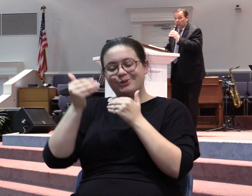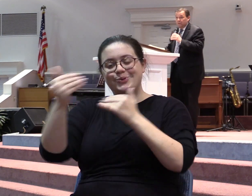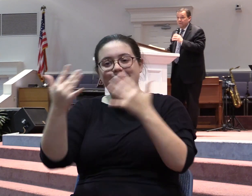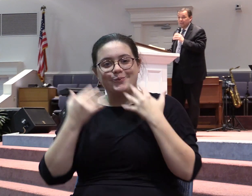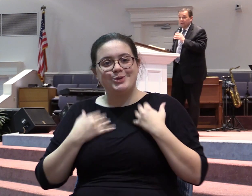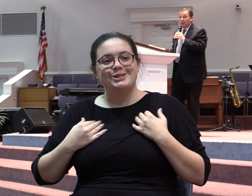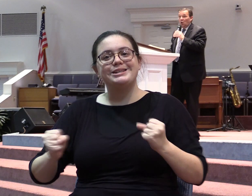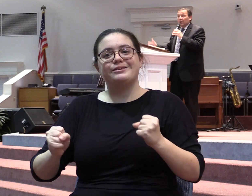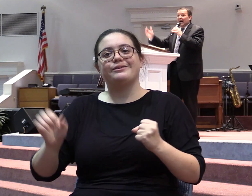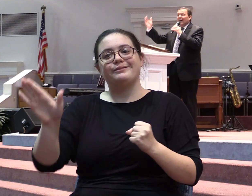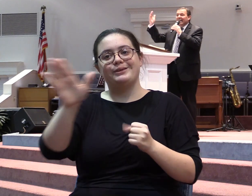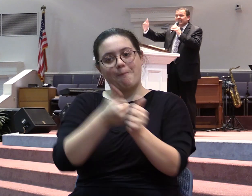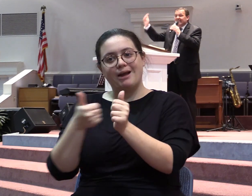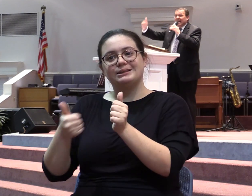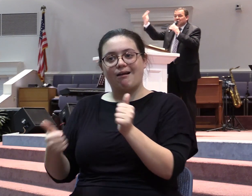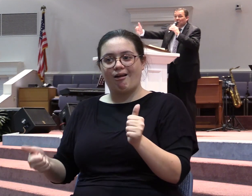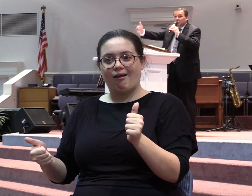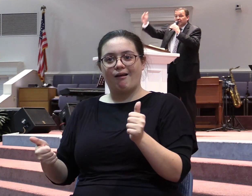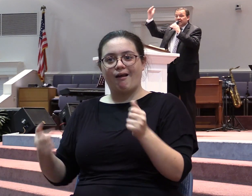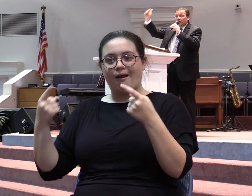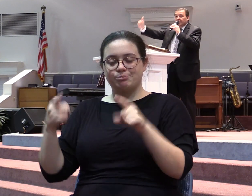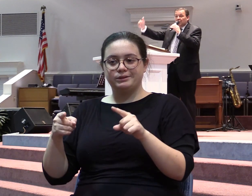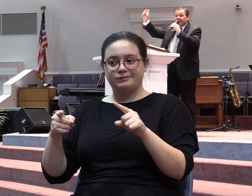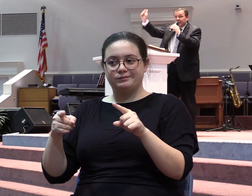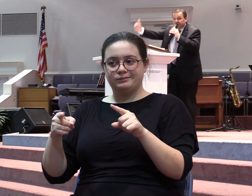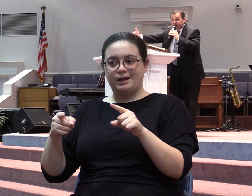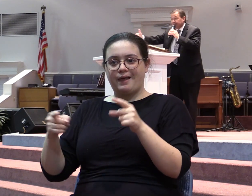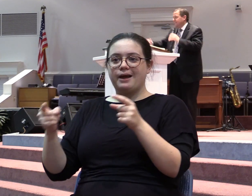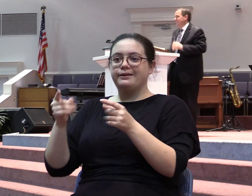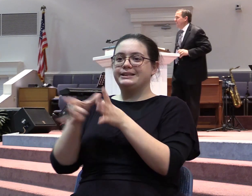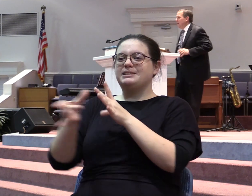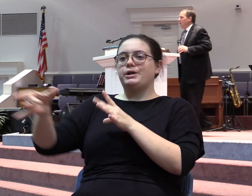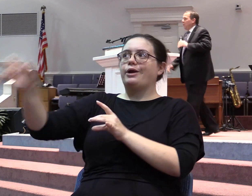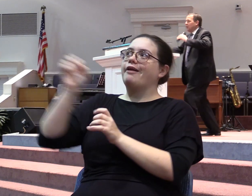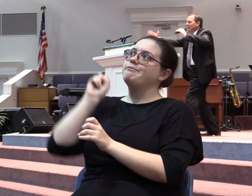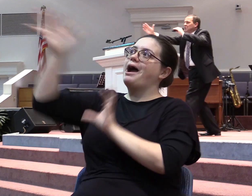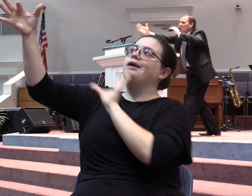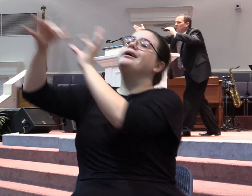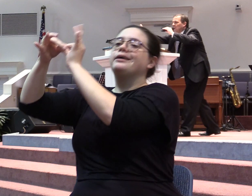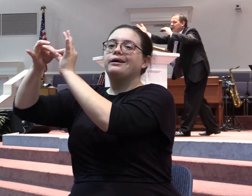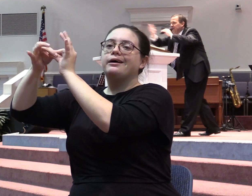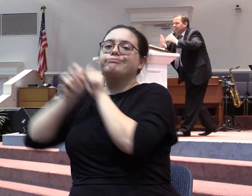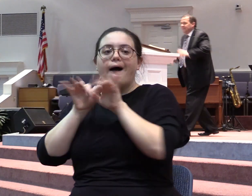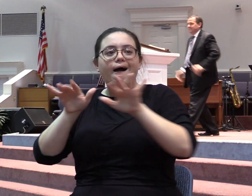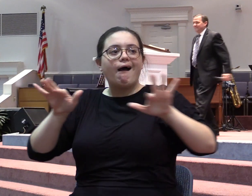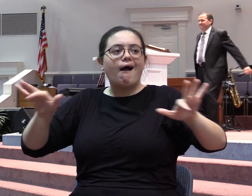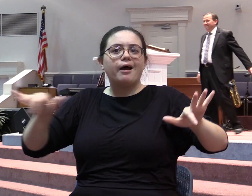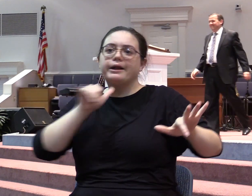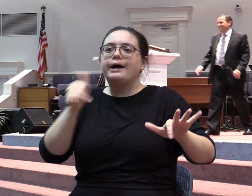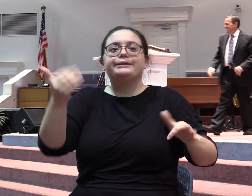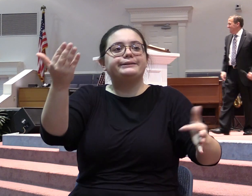heal. When I hit that church with that returning spirit, we're not just going to bring them in